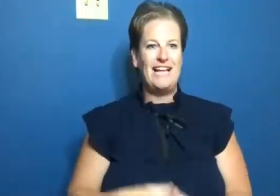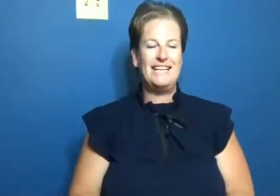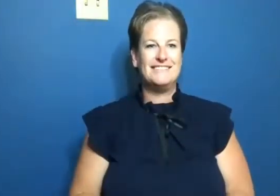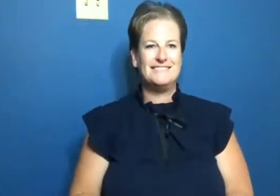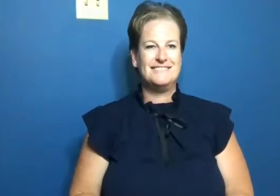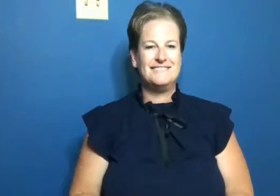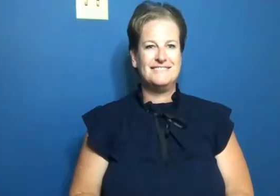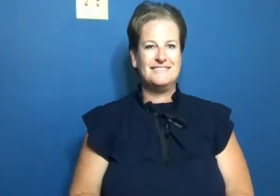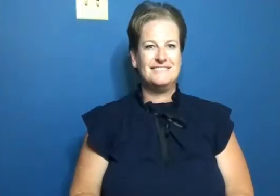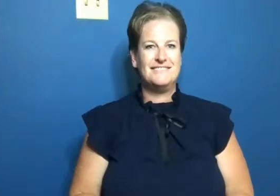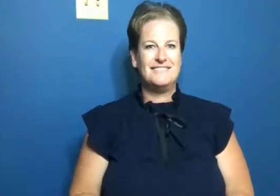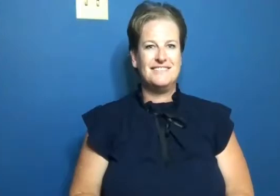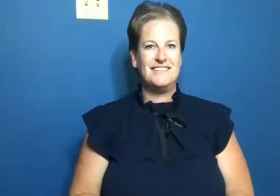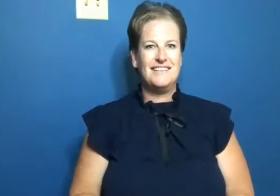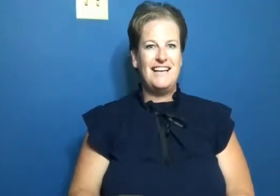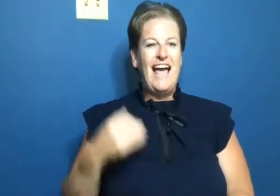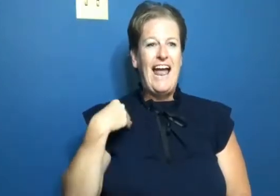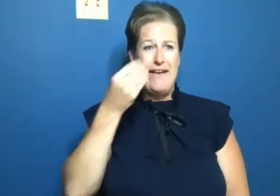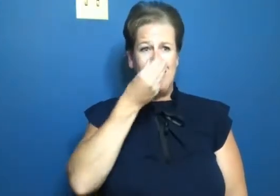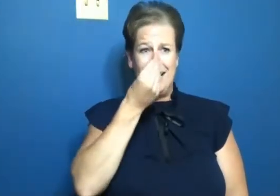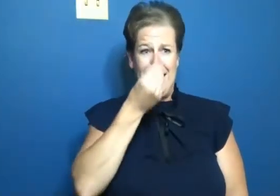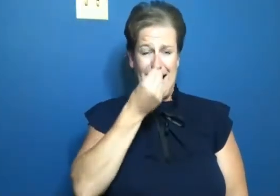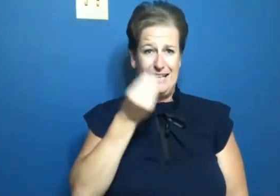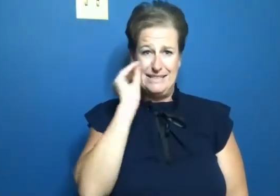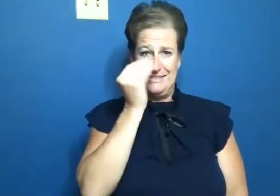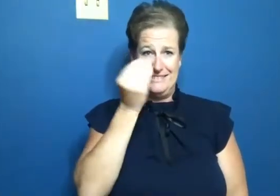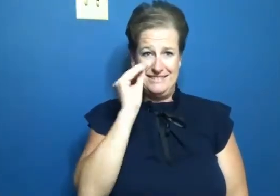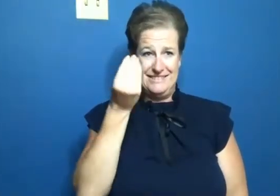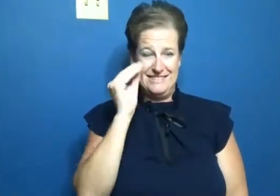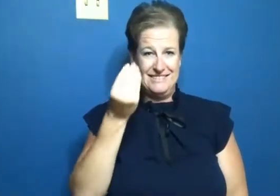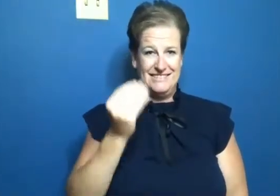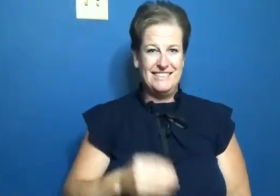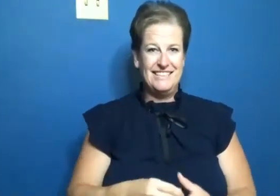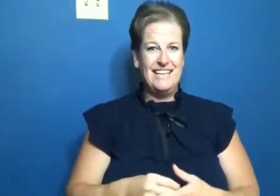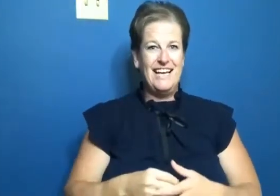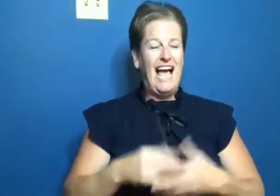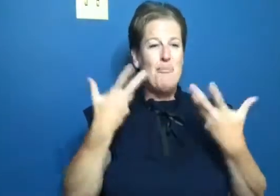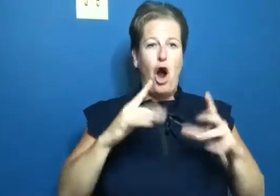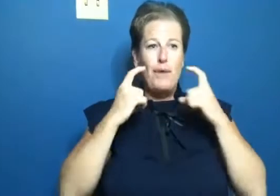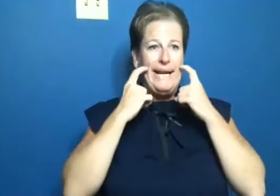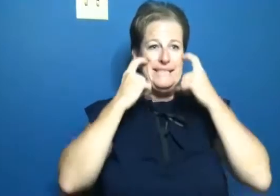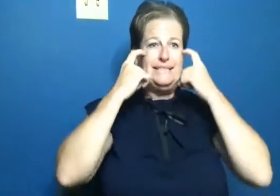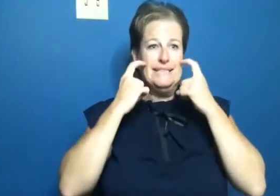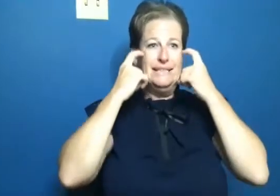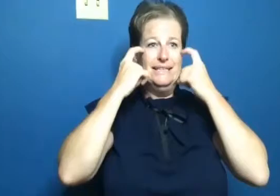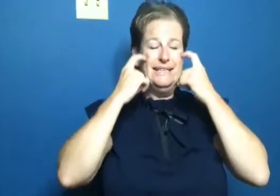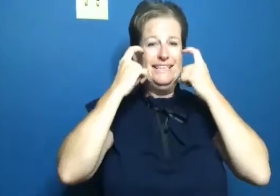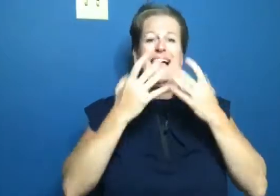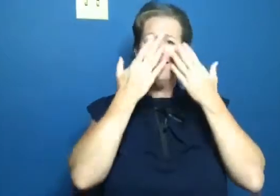Holy cow, I got a Kleenex, but I didn't think I'd really use it, and I'm already tearing up. So thank you for that beautiful introduction, Mary